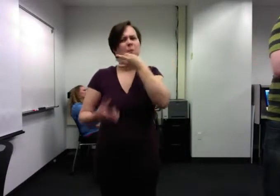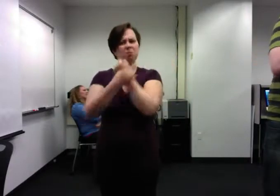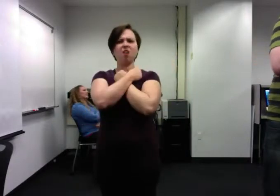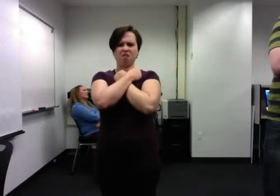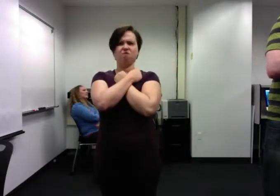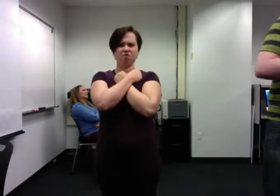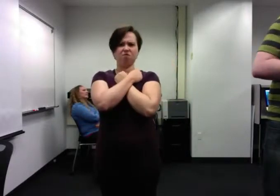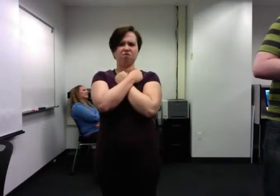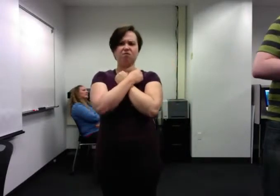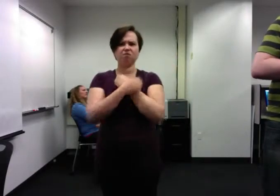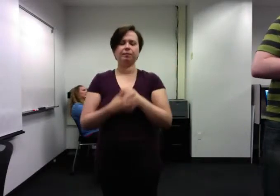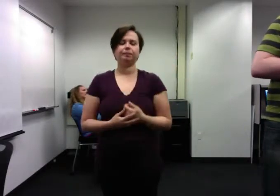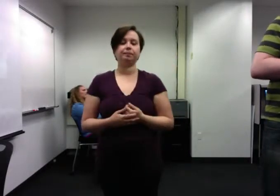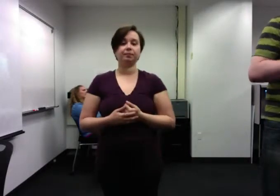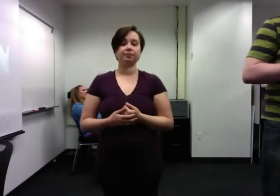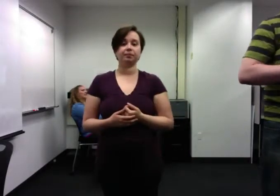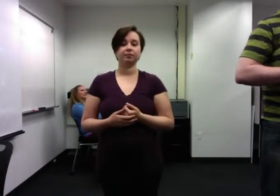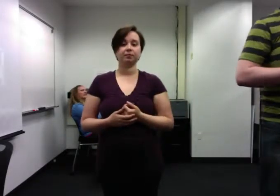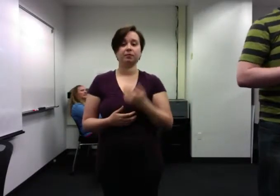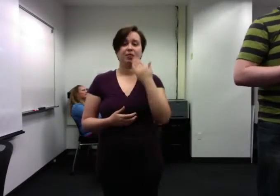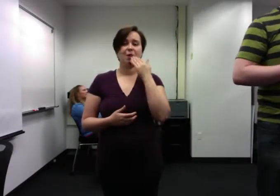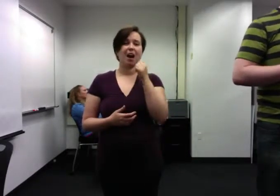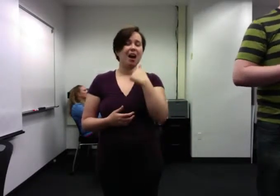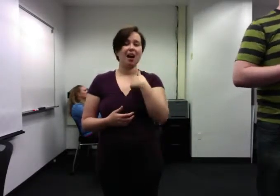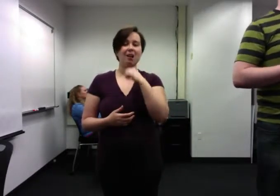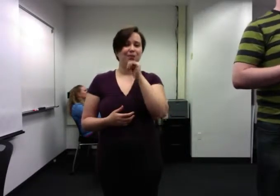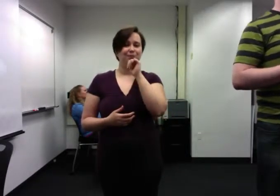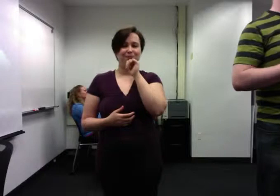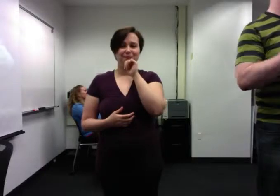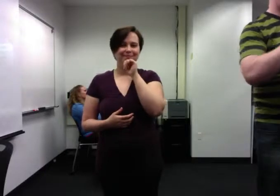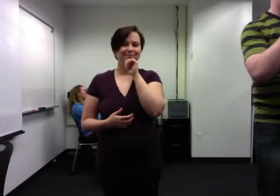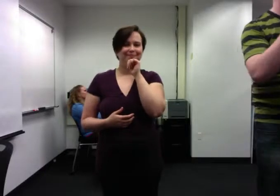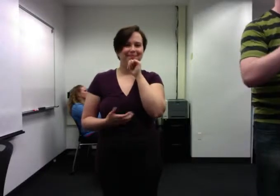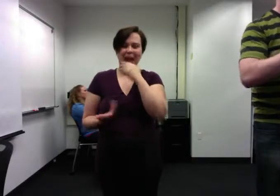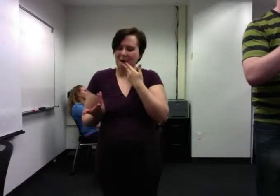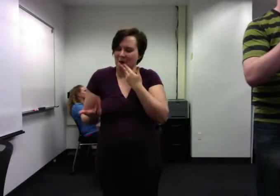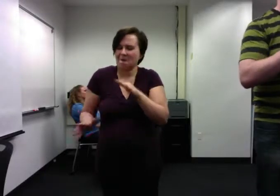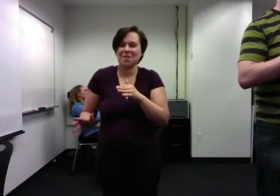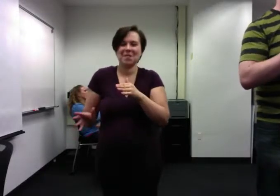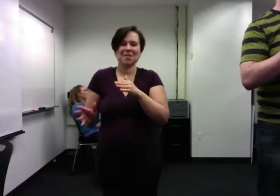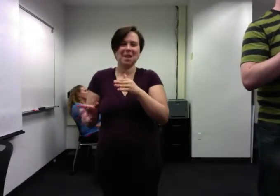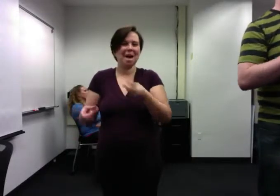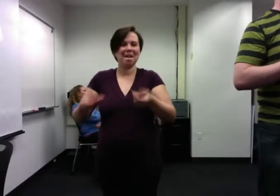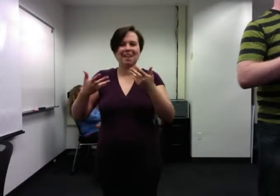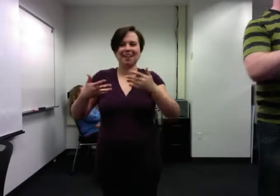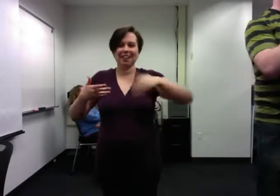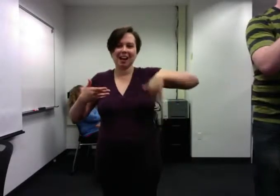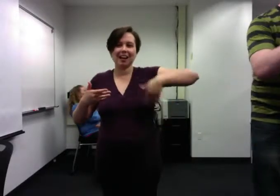But you know, I'm not that secure yet. And so I'm going to spend an hour telling you what this man said in a minute.